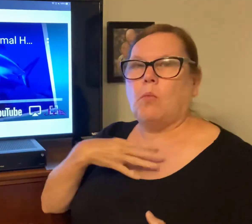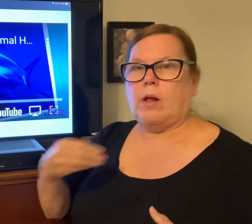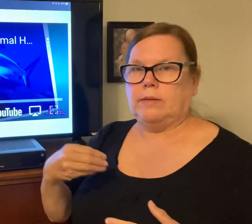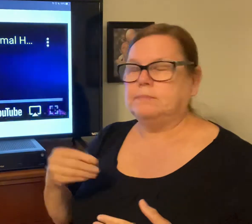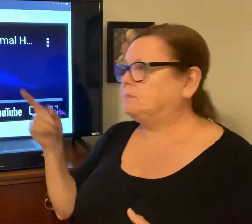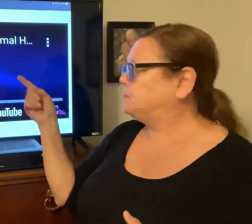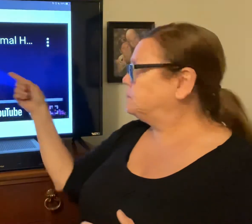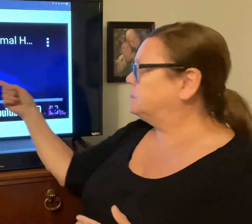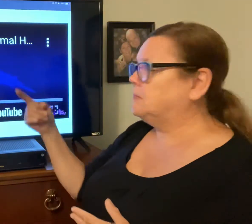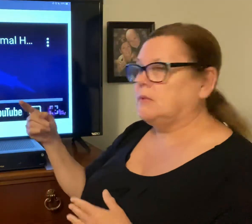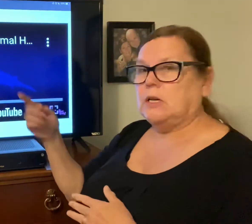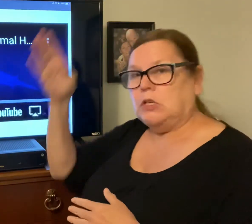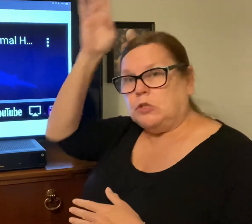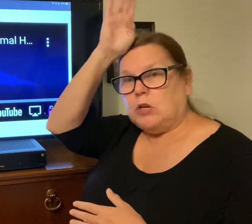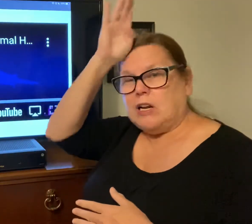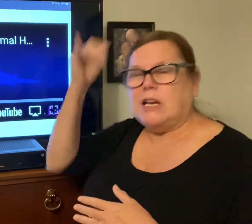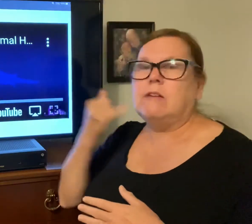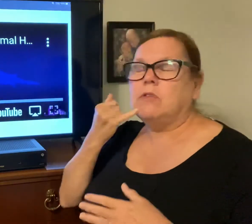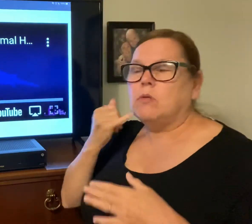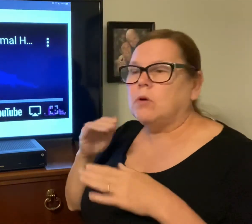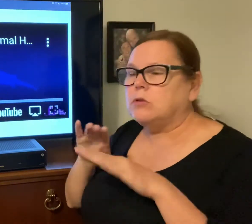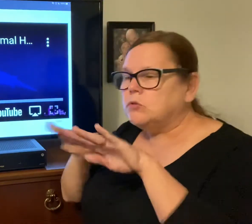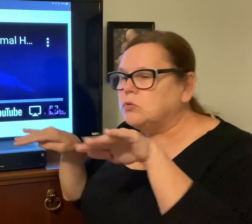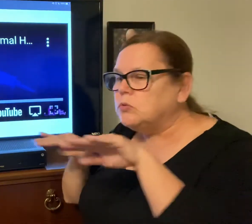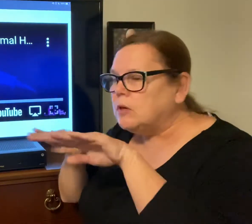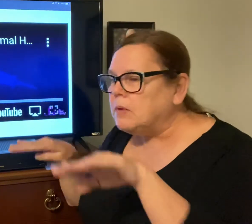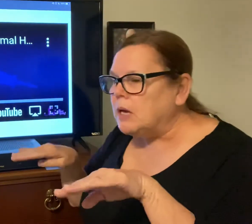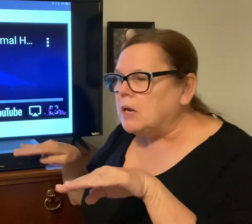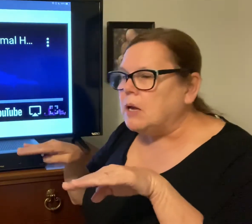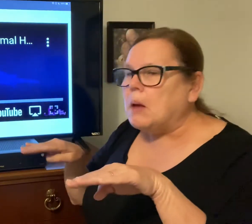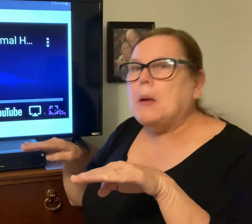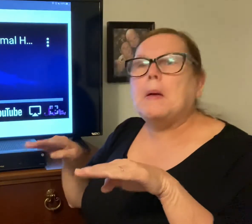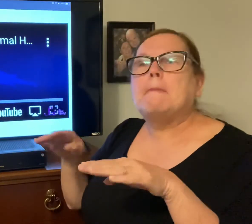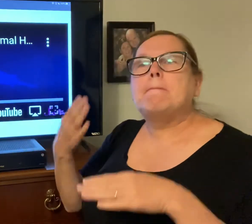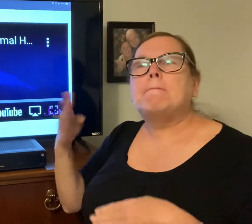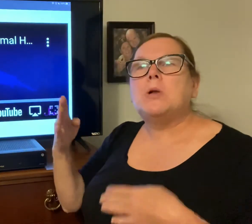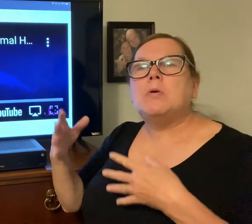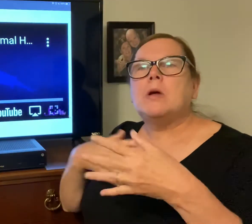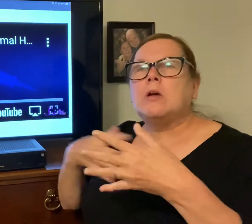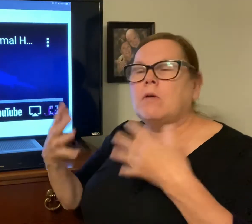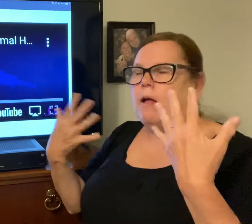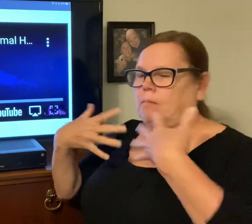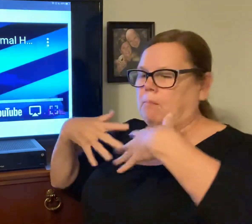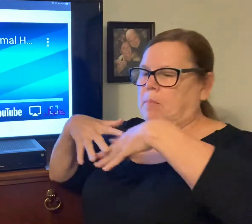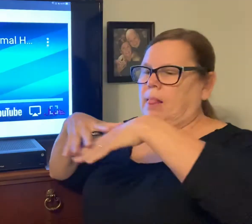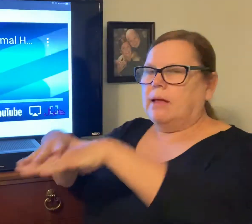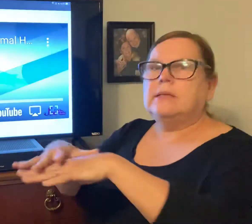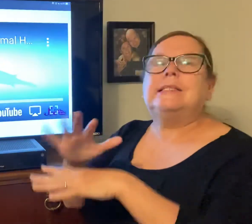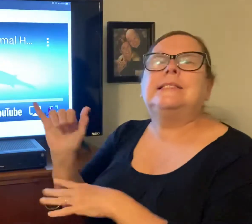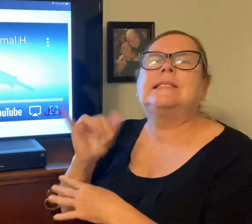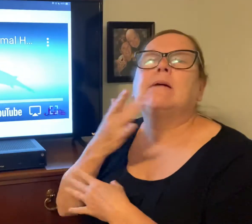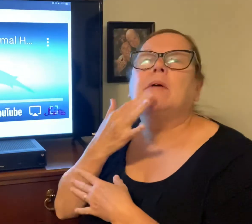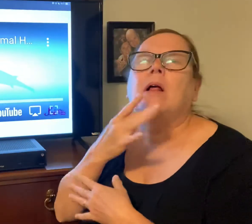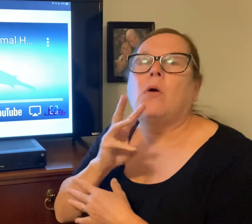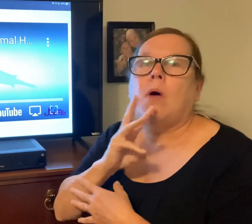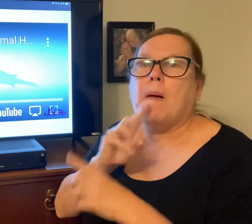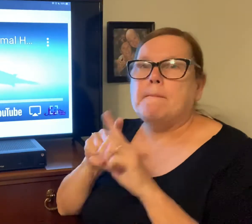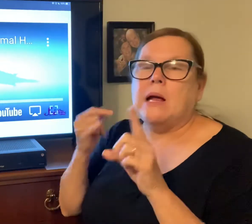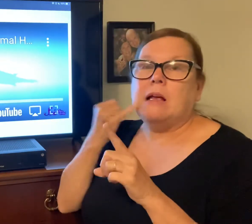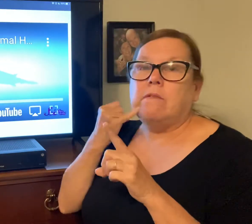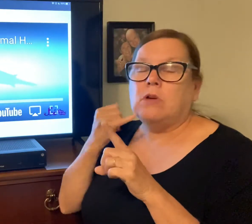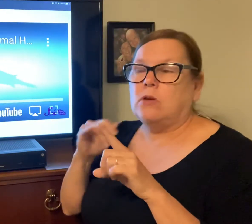shark. If you were swimming above the shark looking down, its blue and gray back would blend in with the waters of the ocean below it. But if you